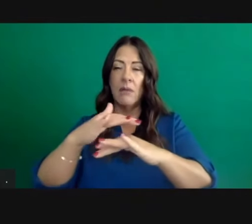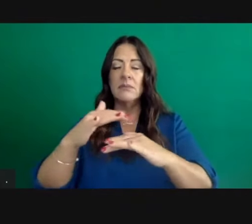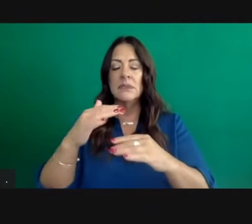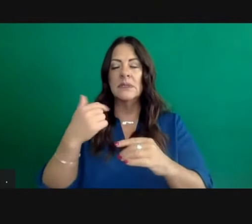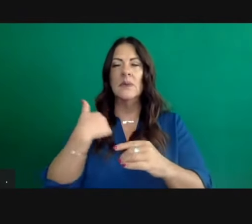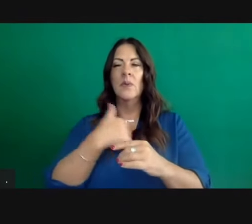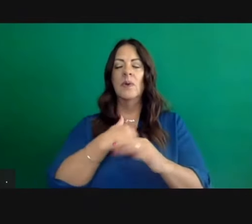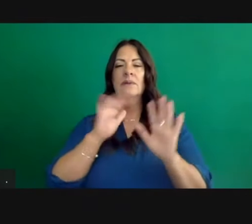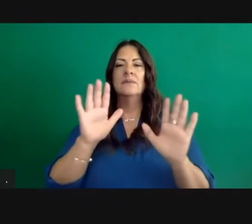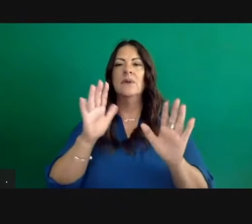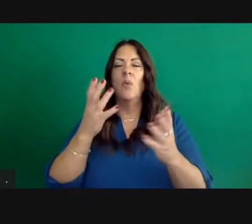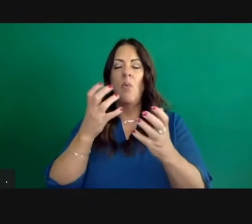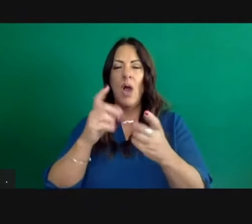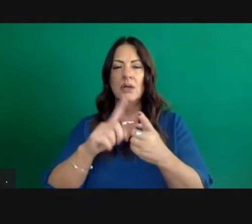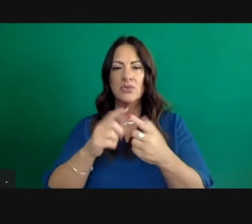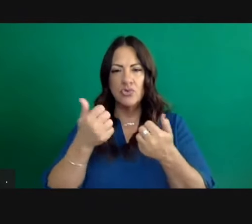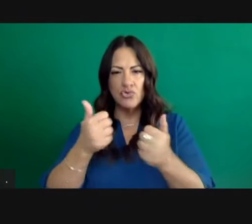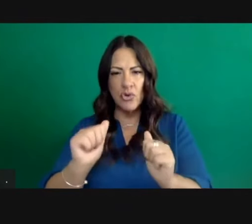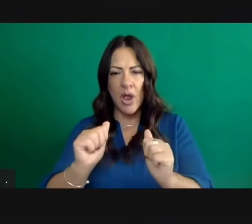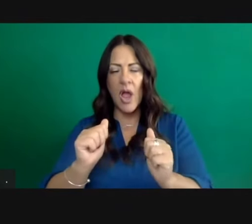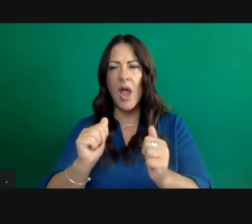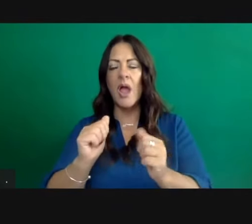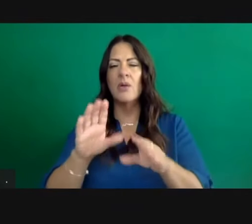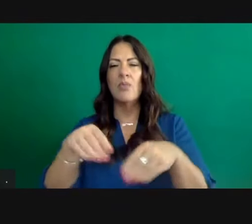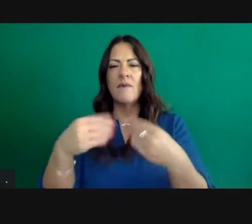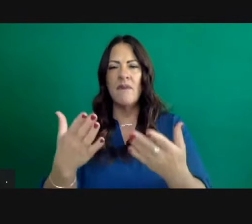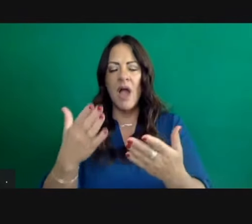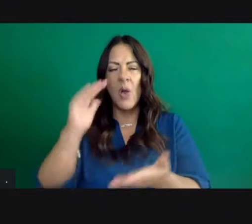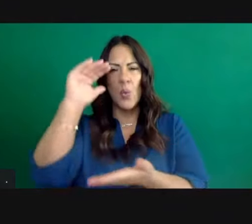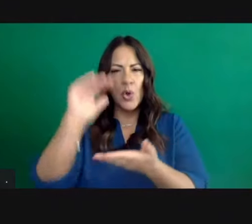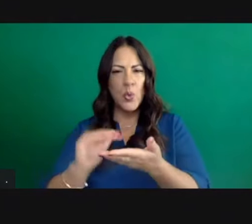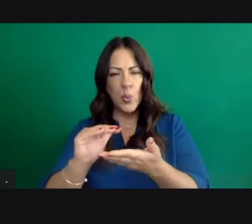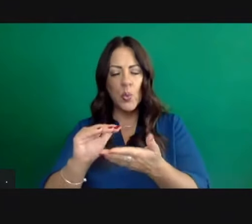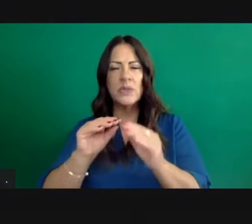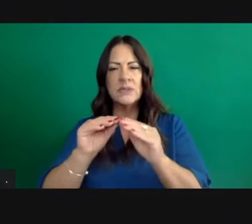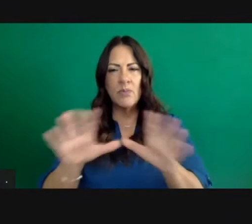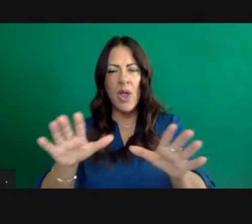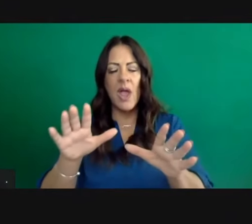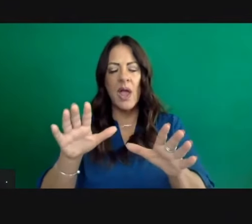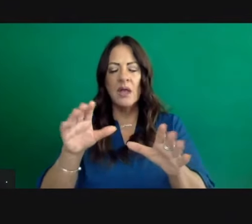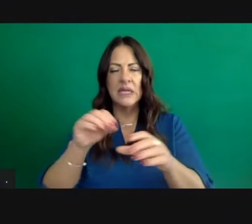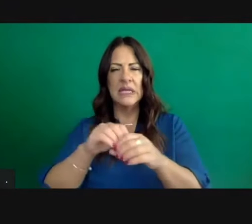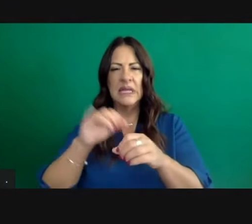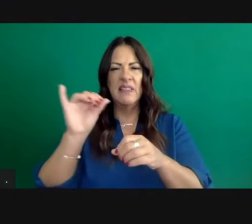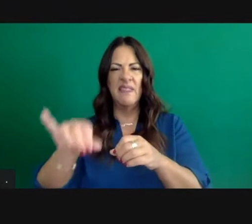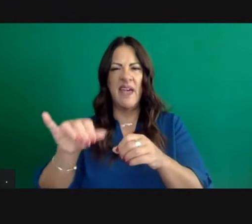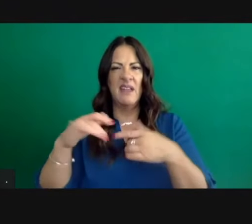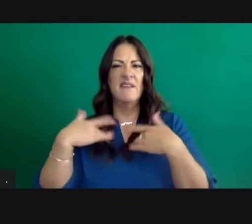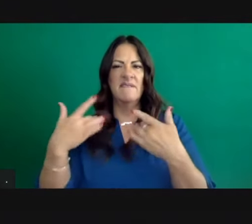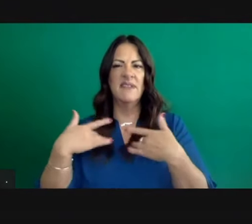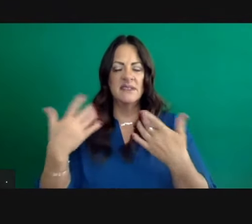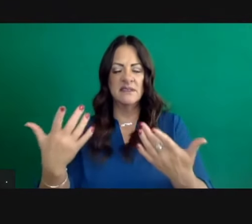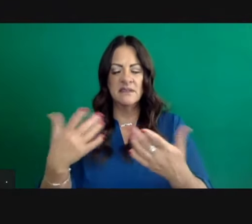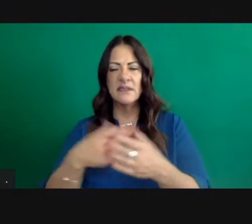reduce risk in all of these different environments. And certainly my hope is that we don't